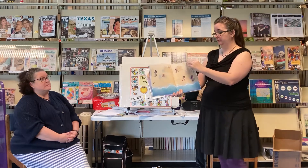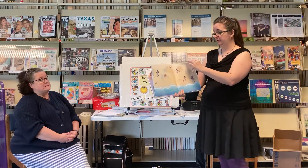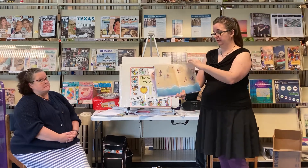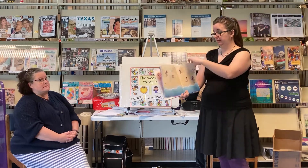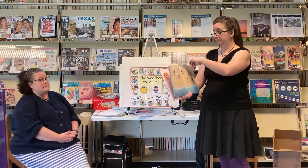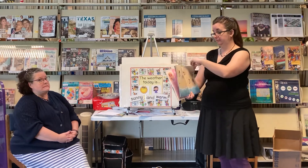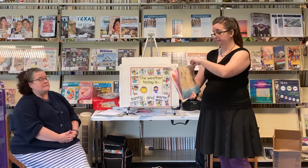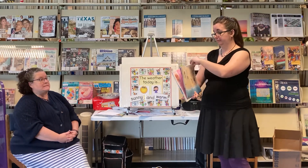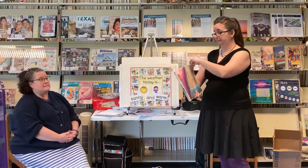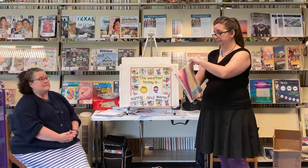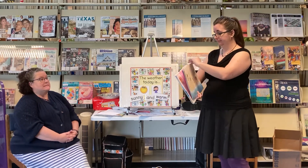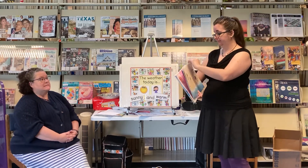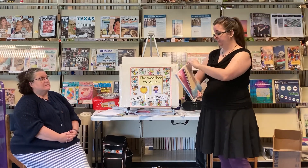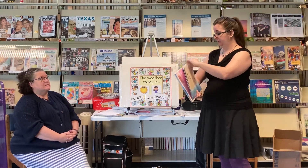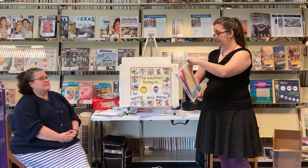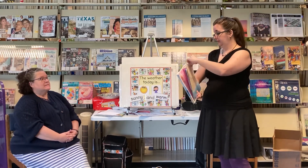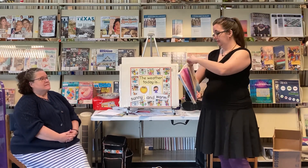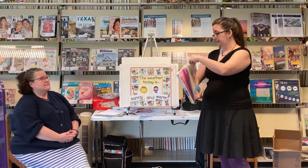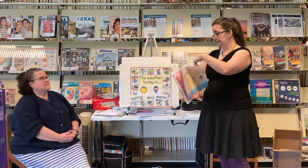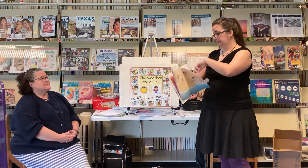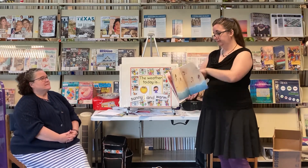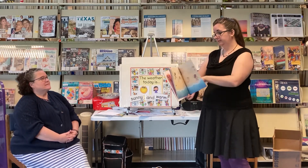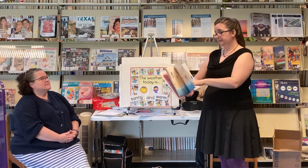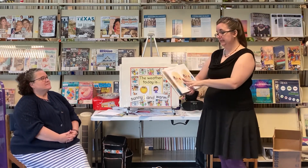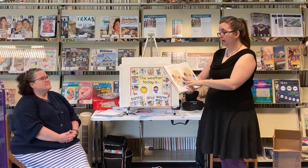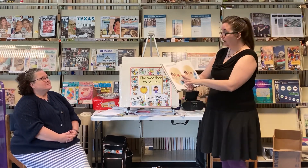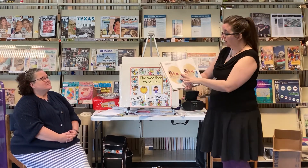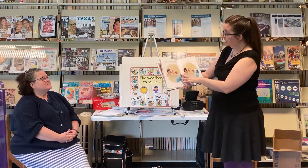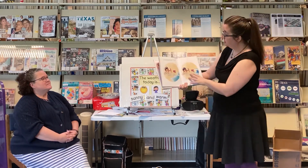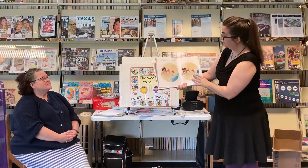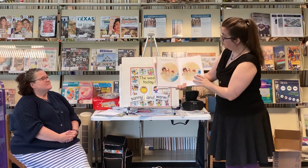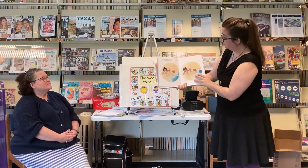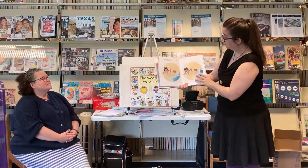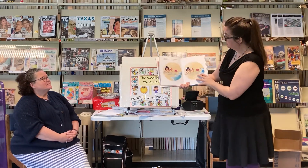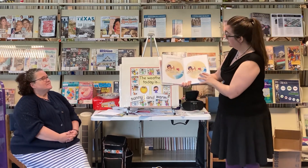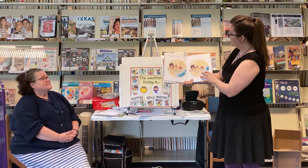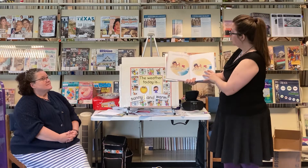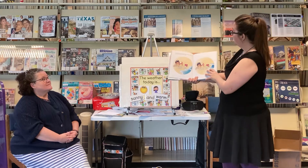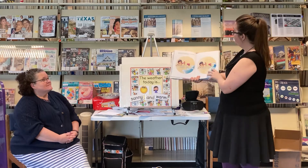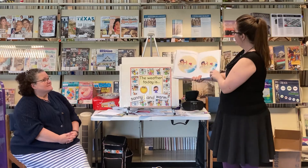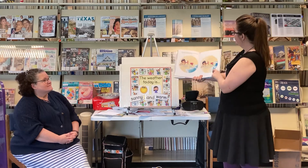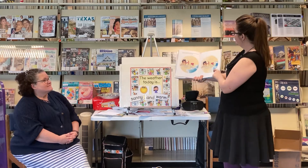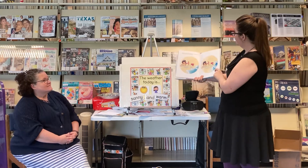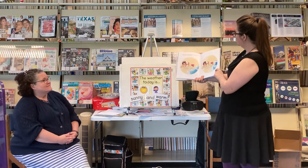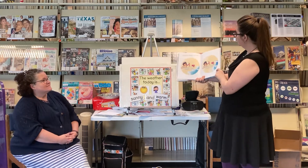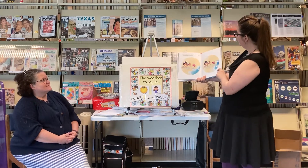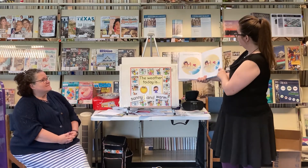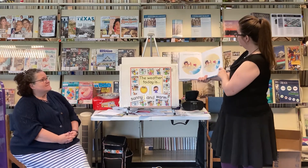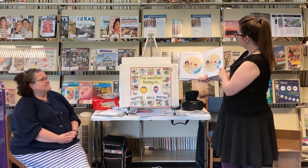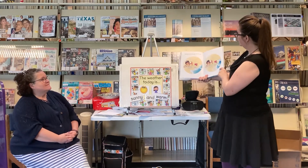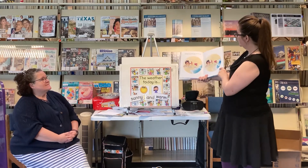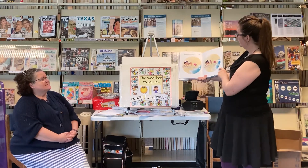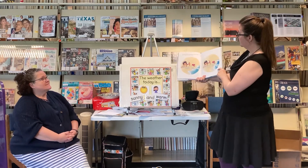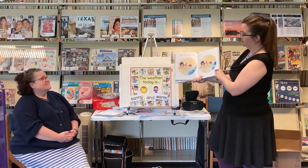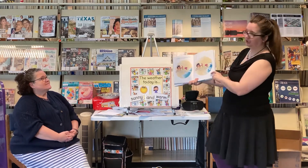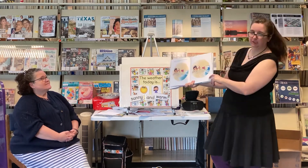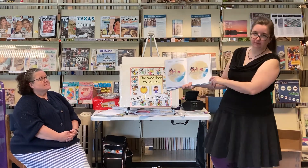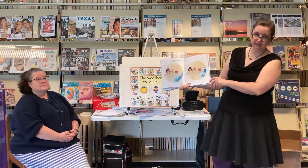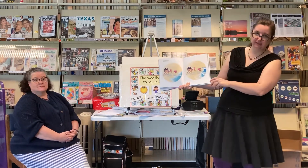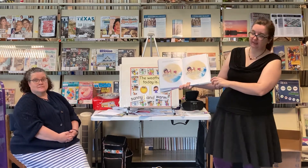just said. Let's see. If Jules wants to make the biggest, fanciest, most excellent castle, she will need to keep